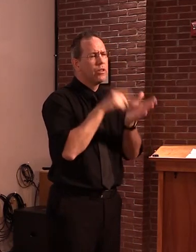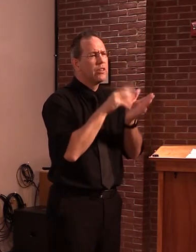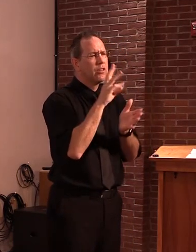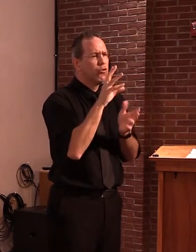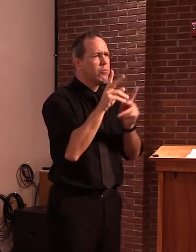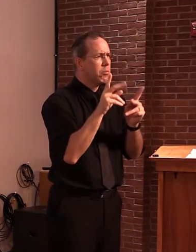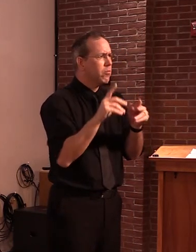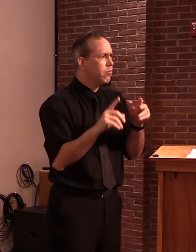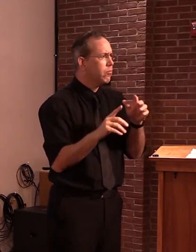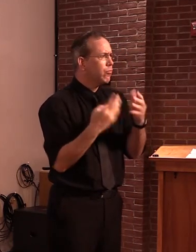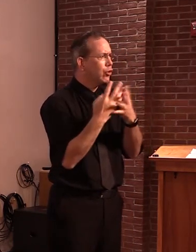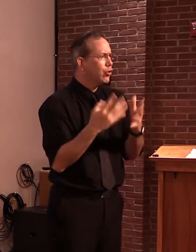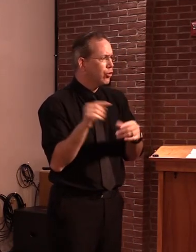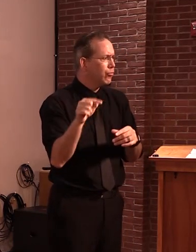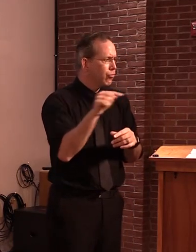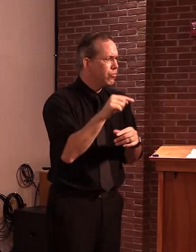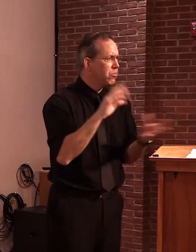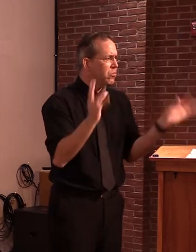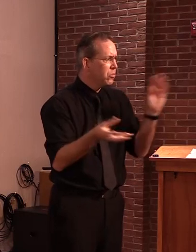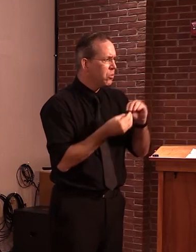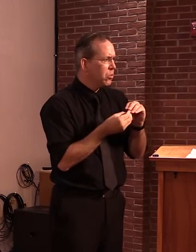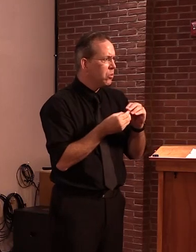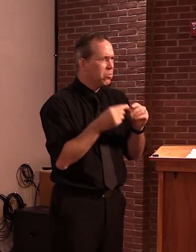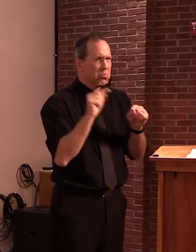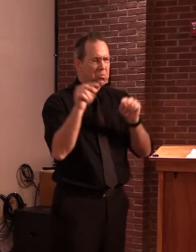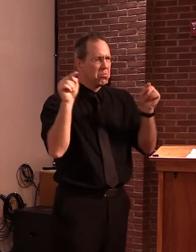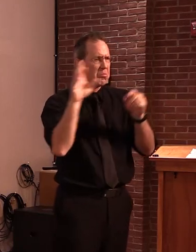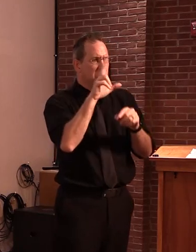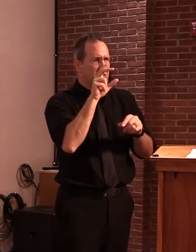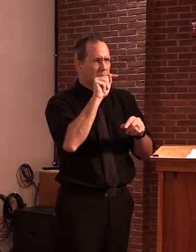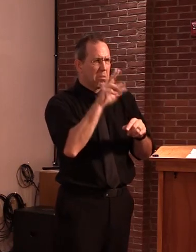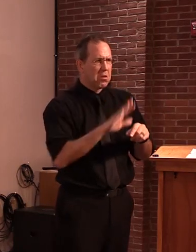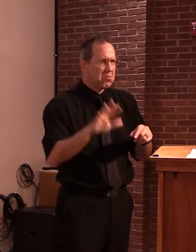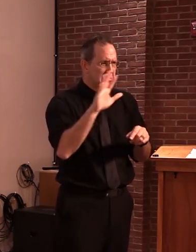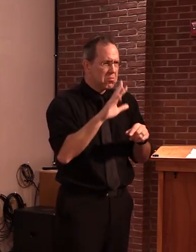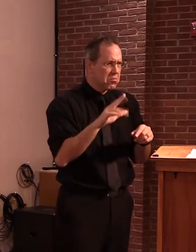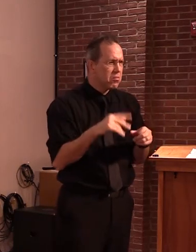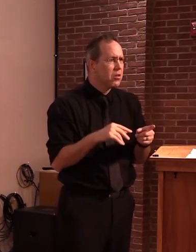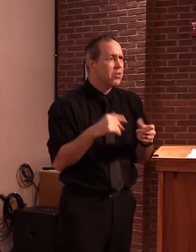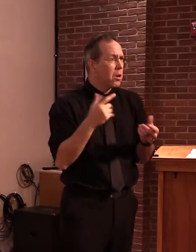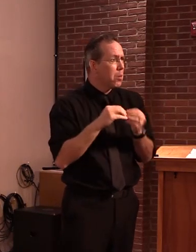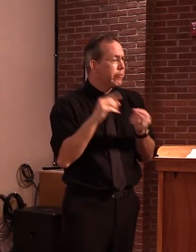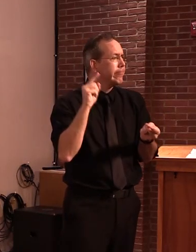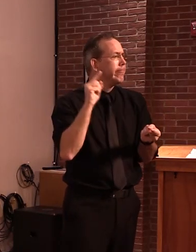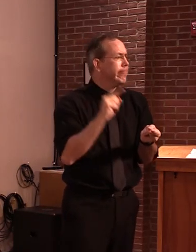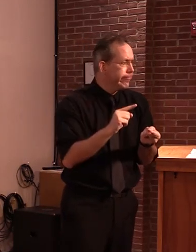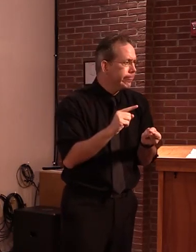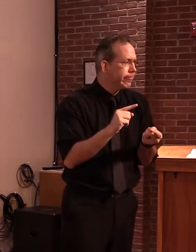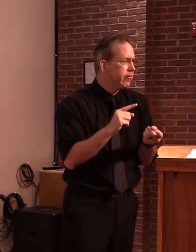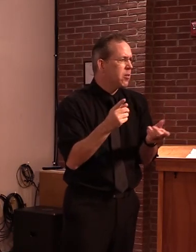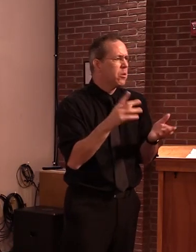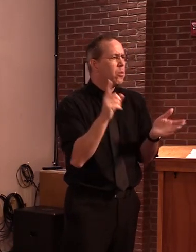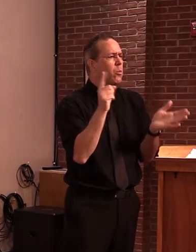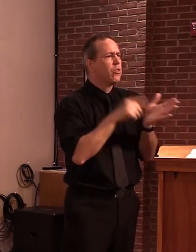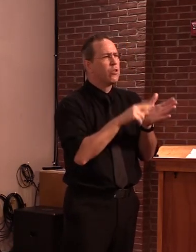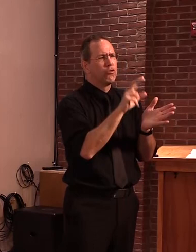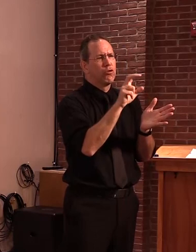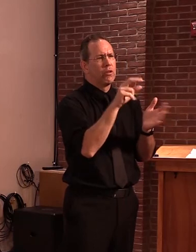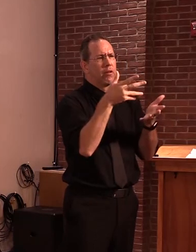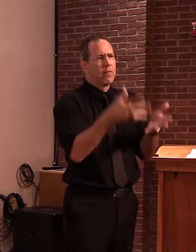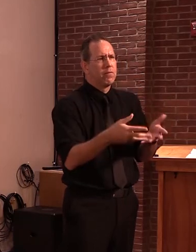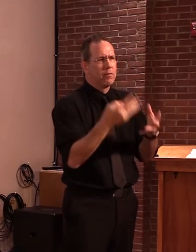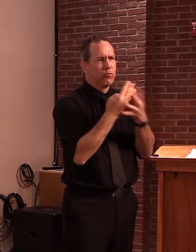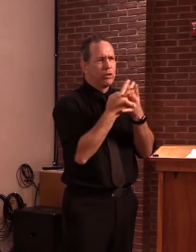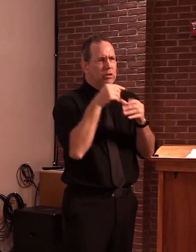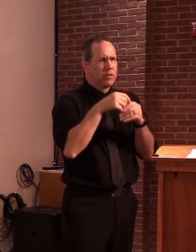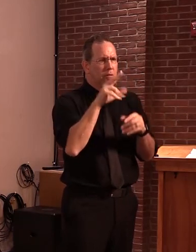inmates in our correctional facilities. We got down to our lowest around 1,300. However, we always said we were going to be